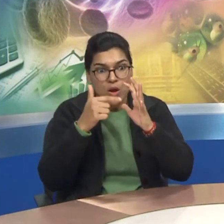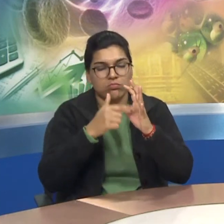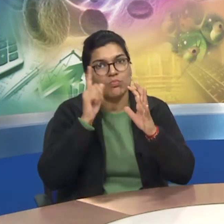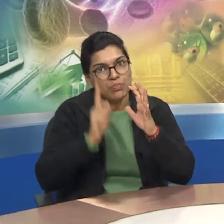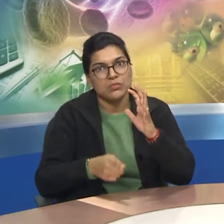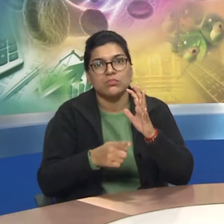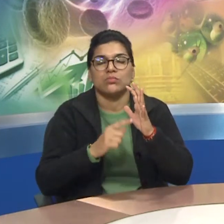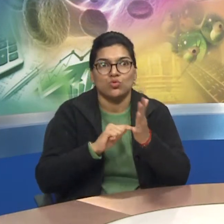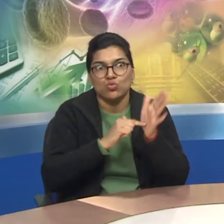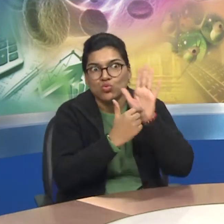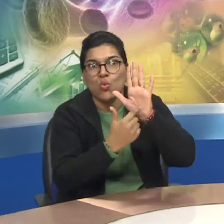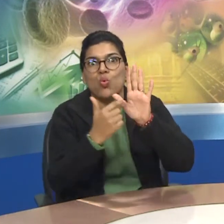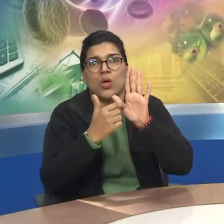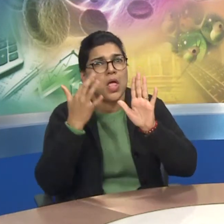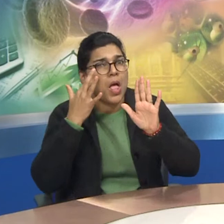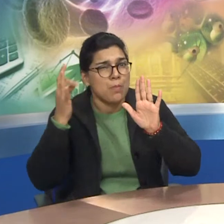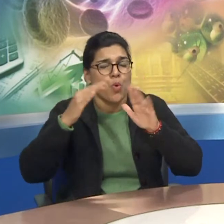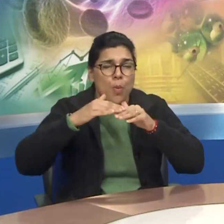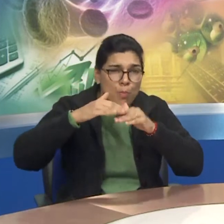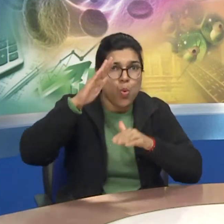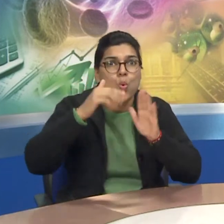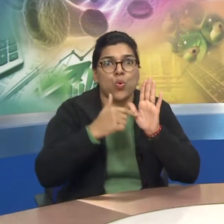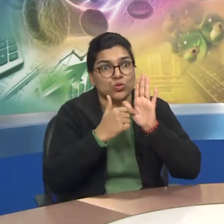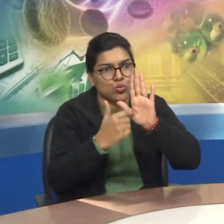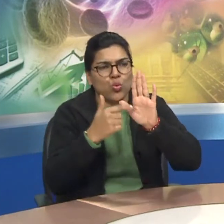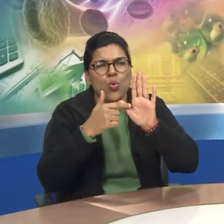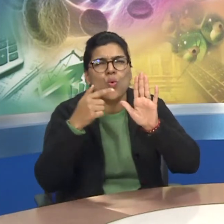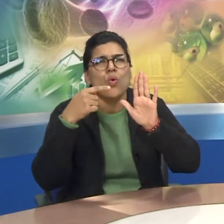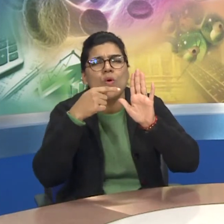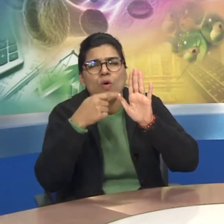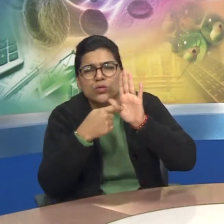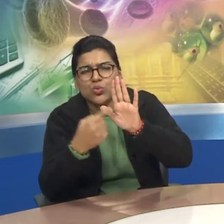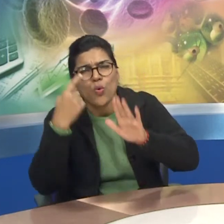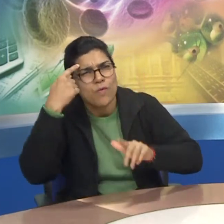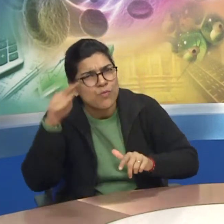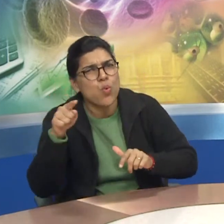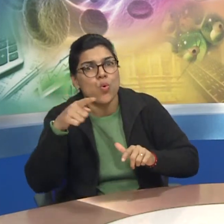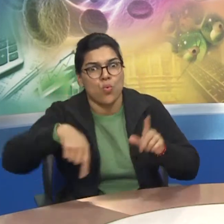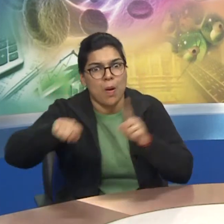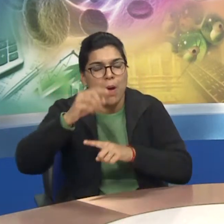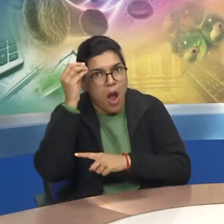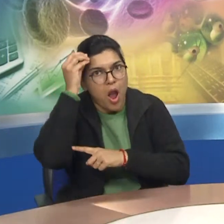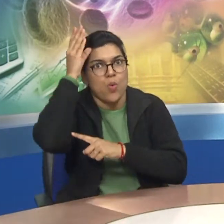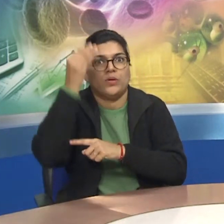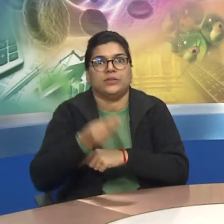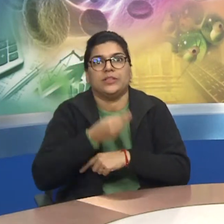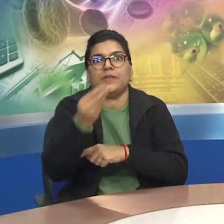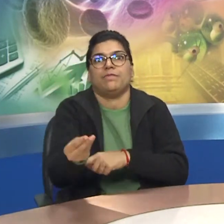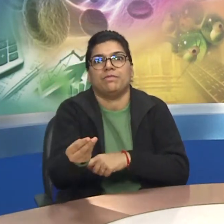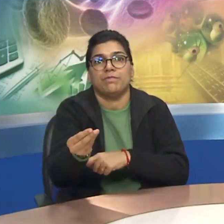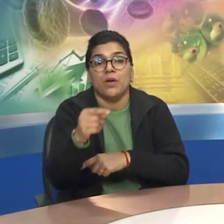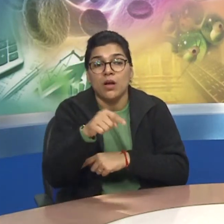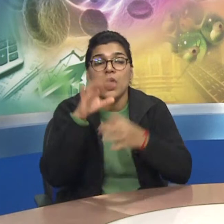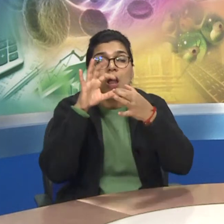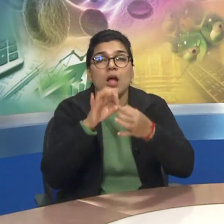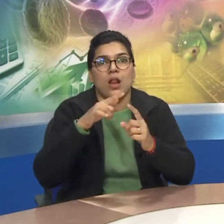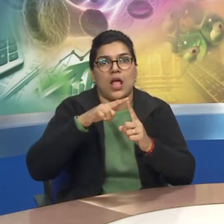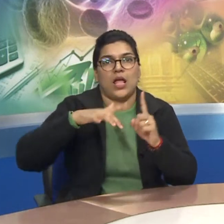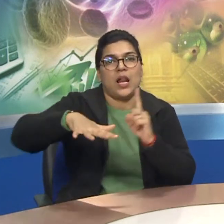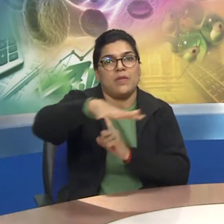It is important to spread awareness about issues related to the earth and